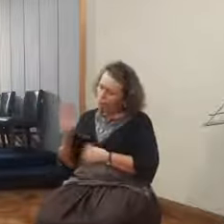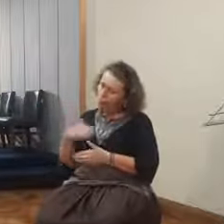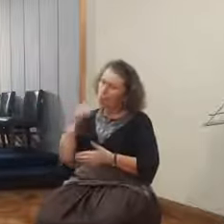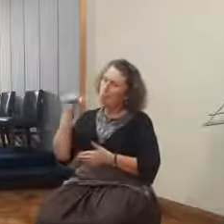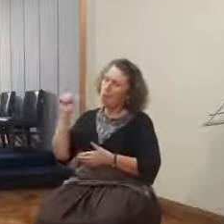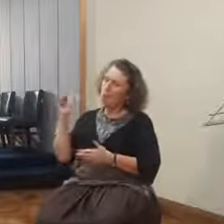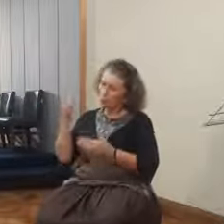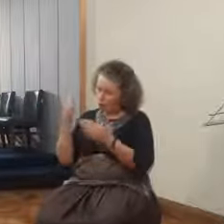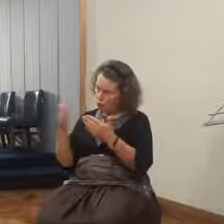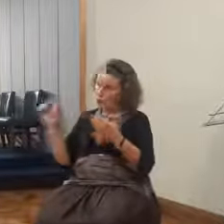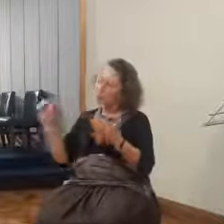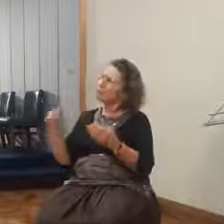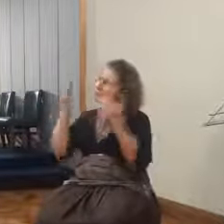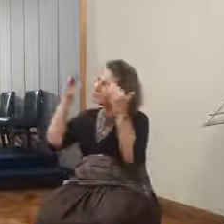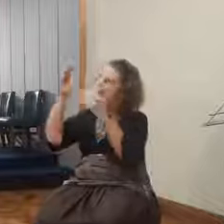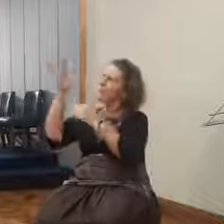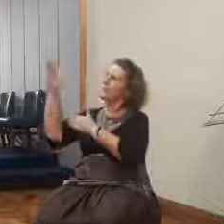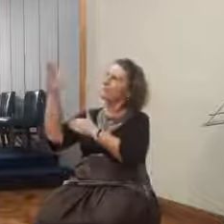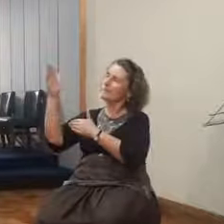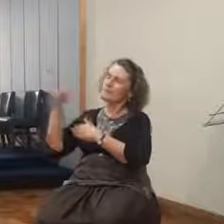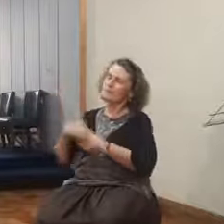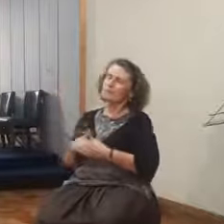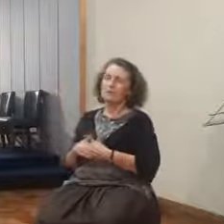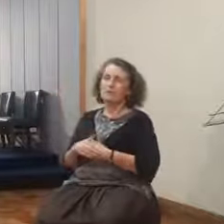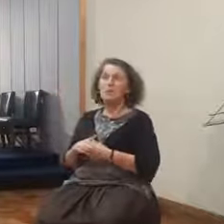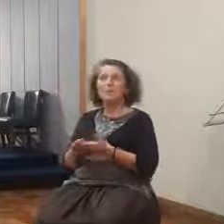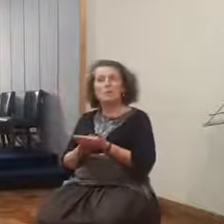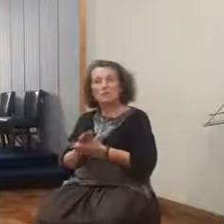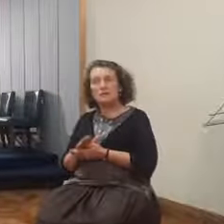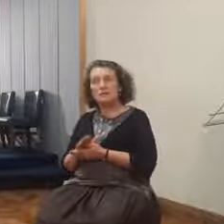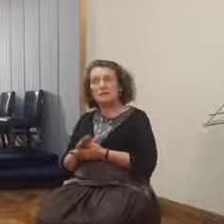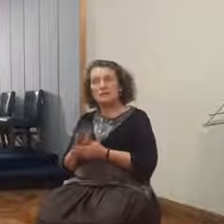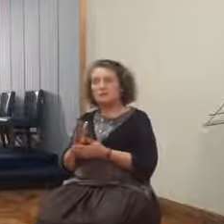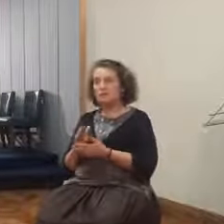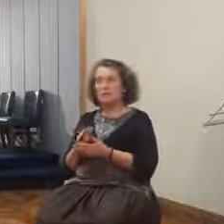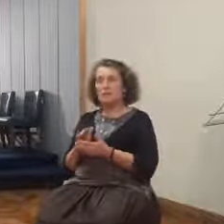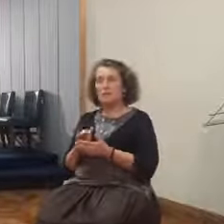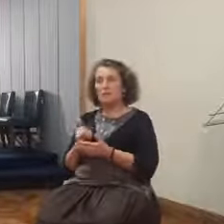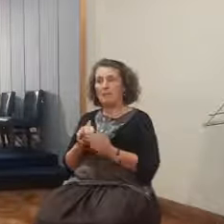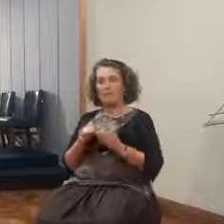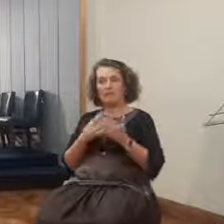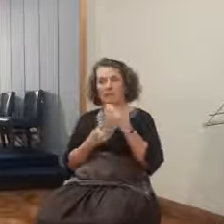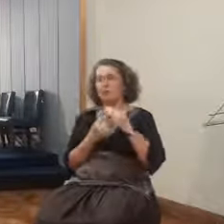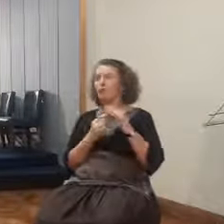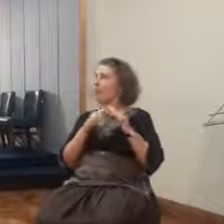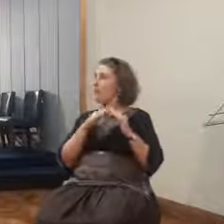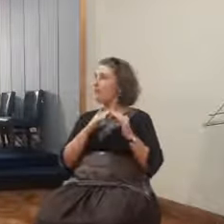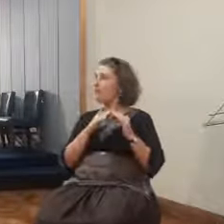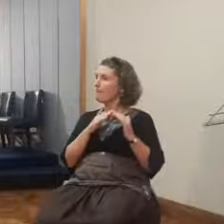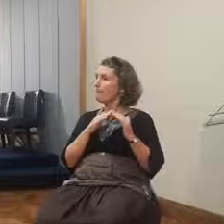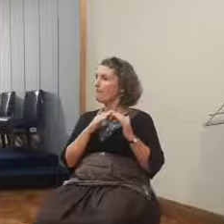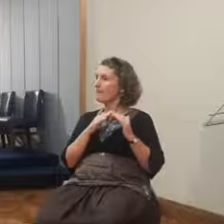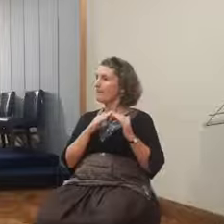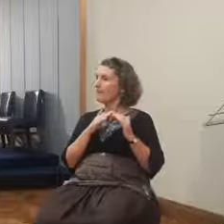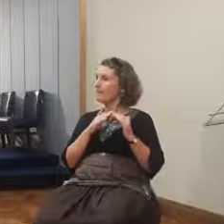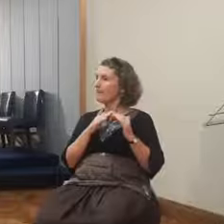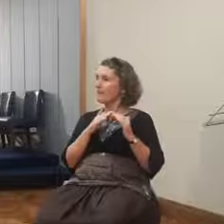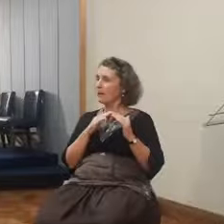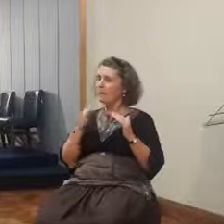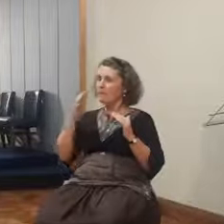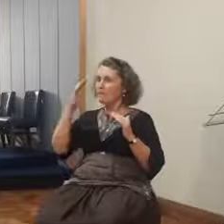all our times together, in our worship as we pray to Him individually at home. We consciously